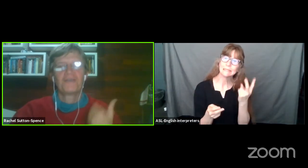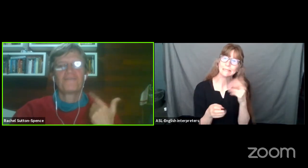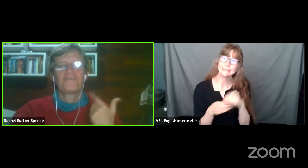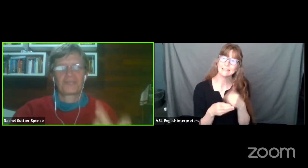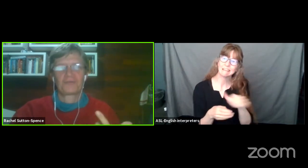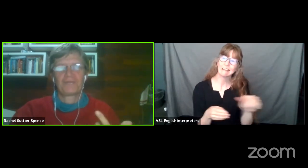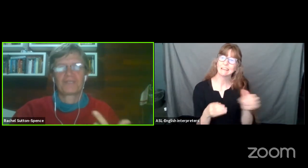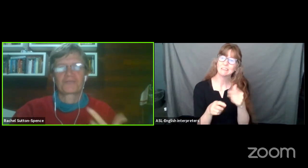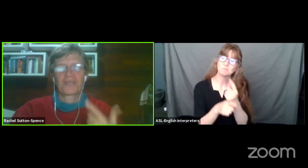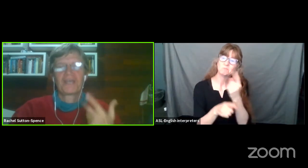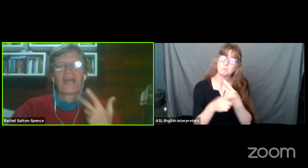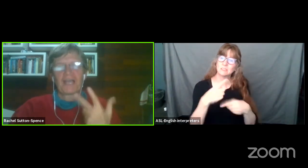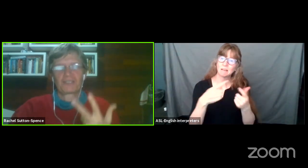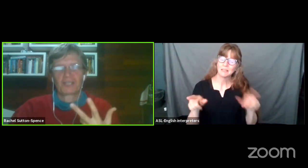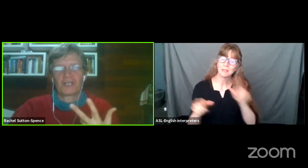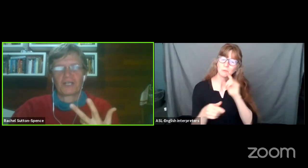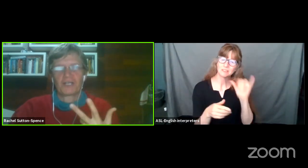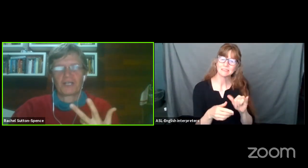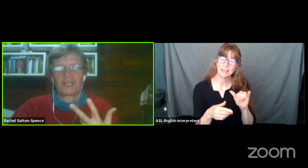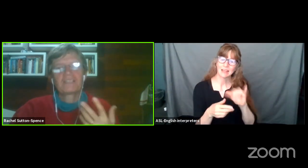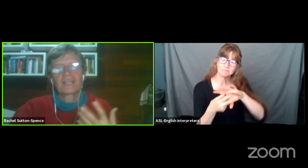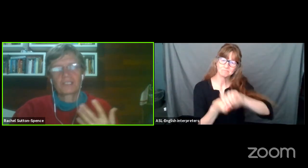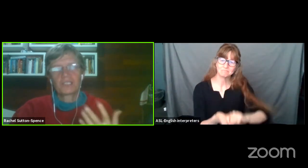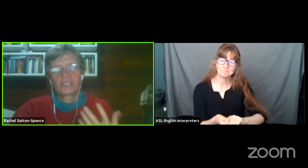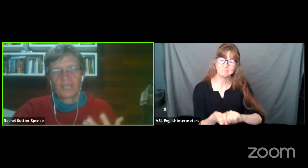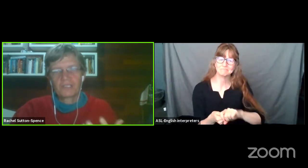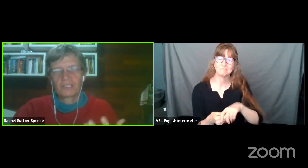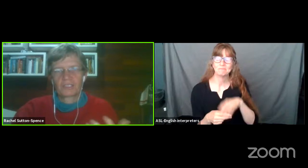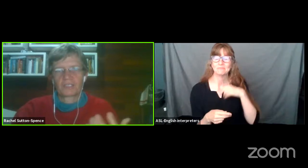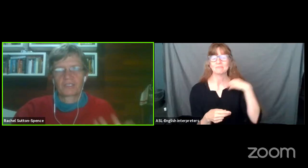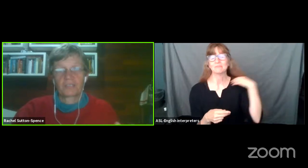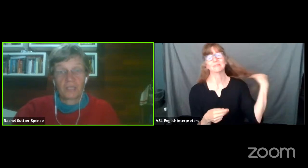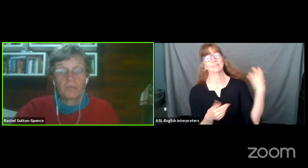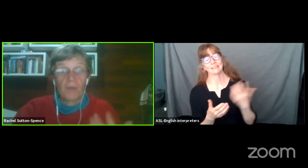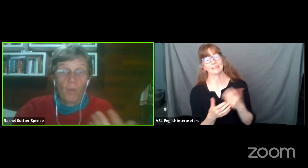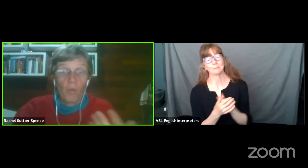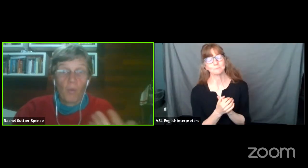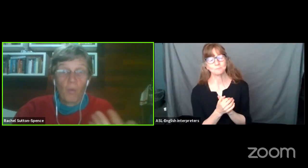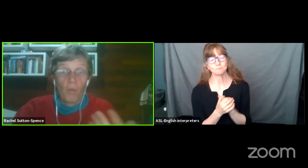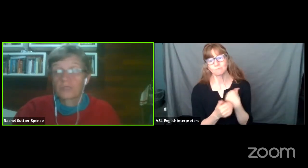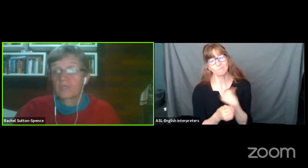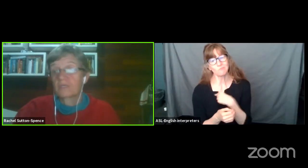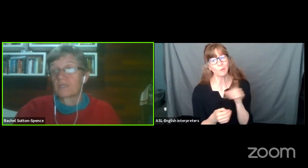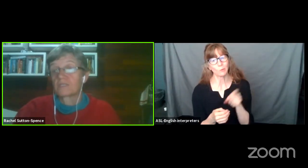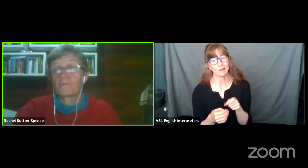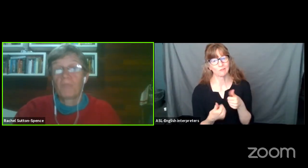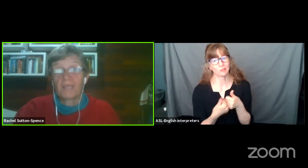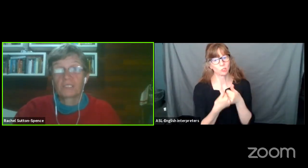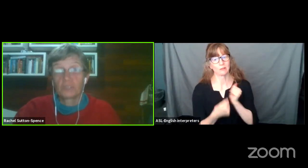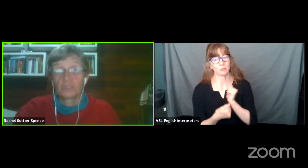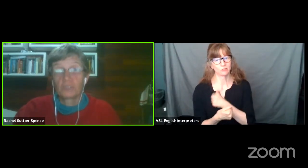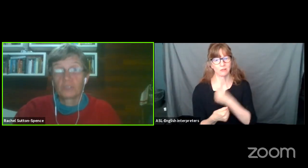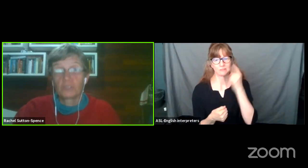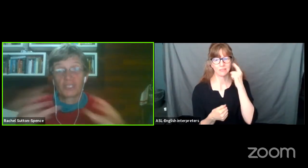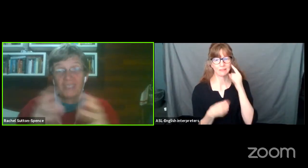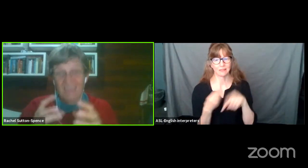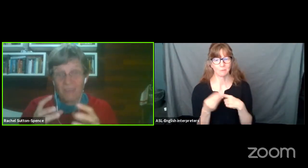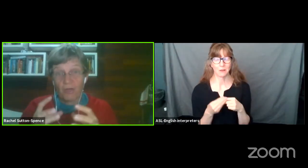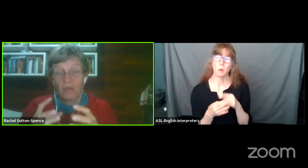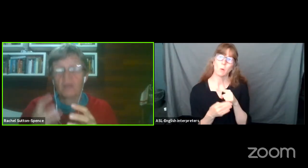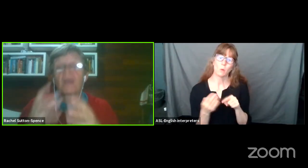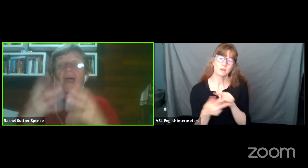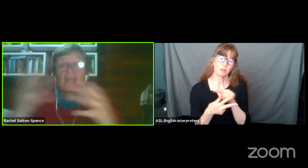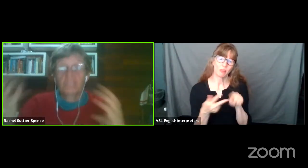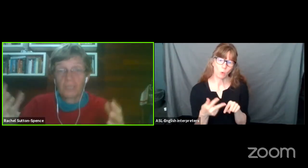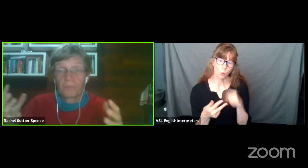language, visual imagery, and dance. And it actually challenges us to think about what those 3 things might look like